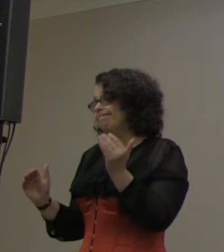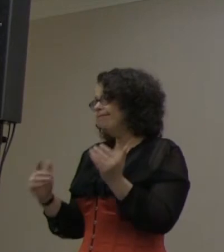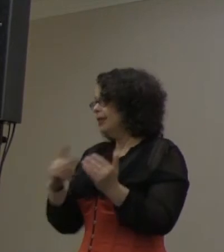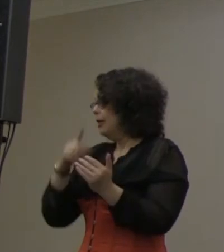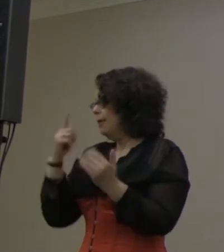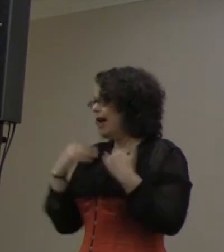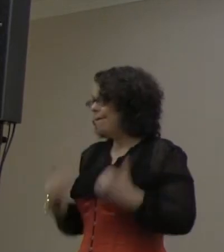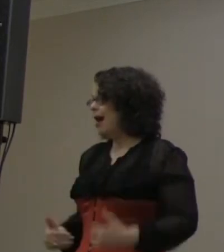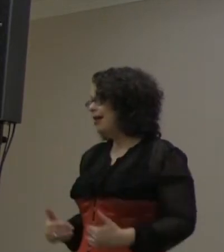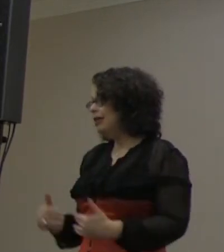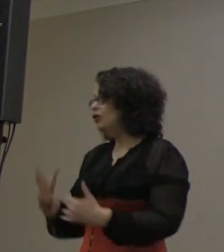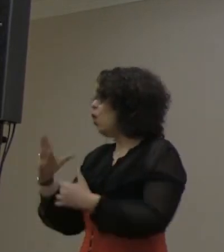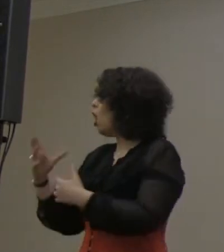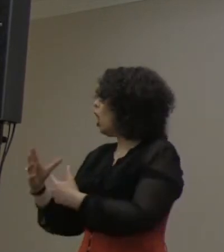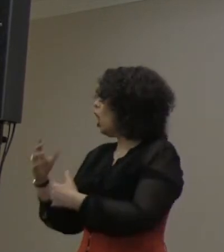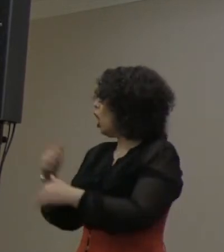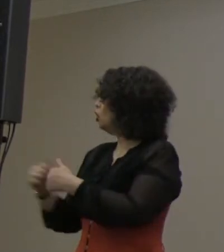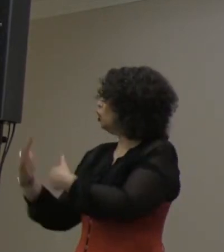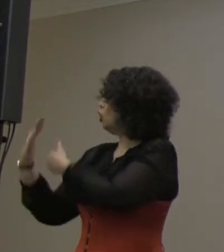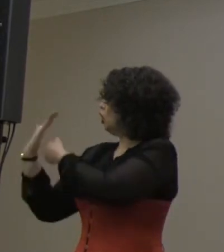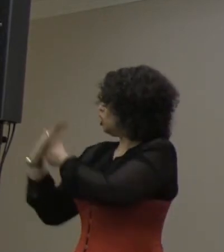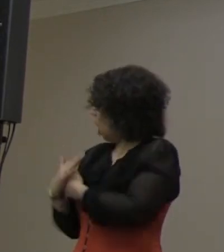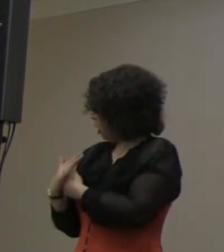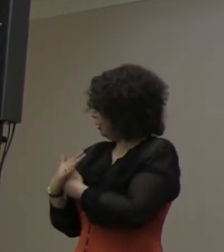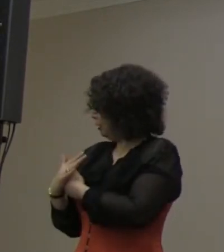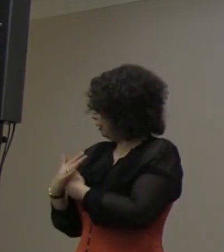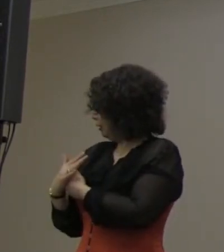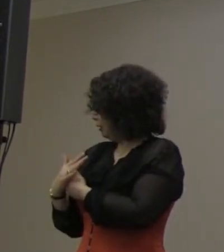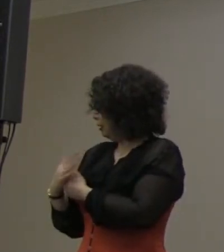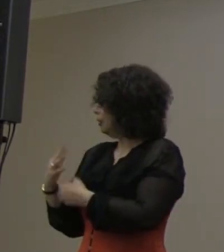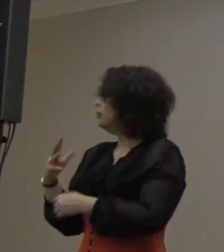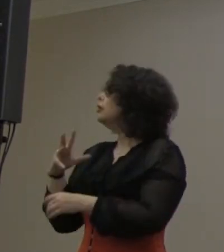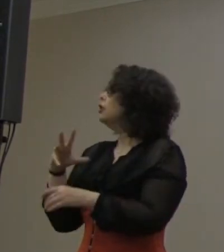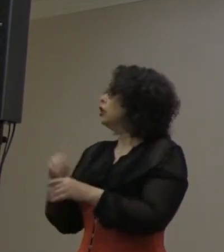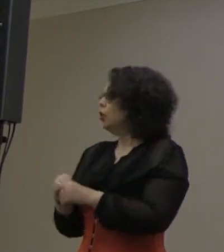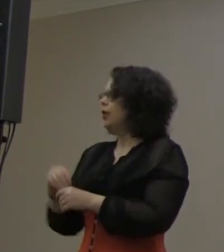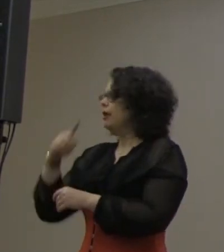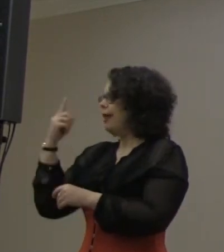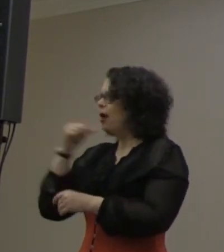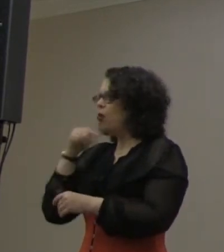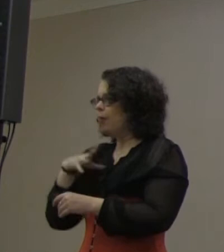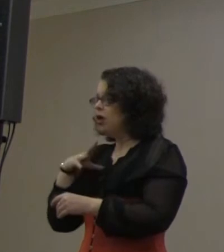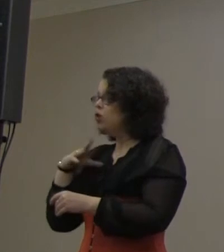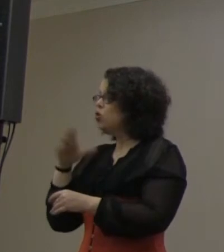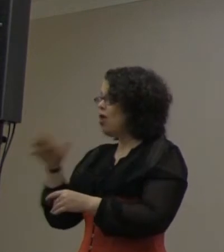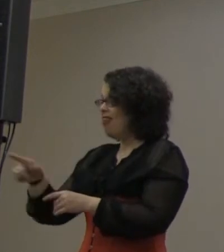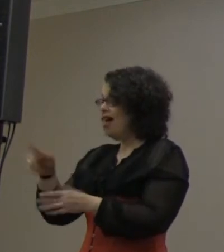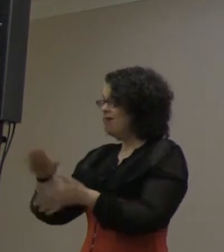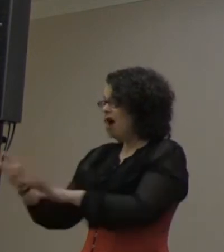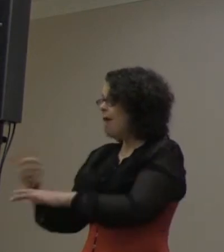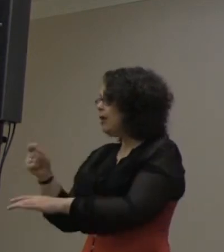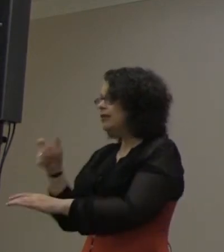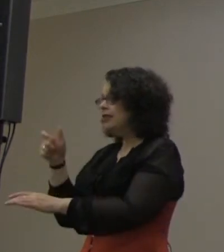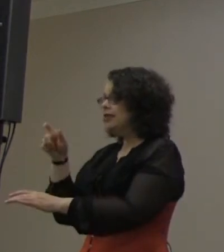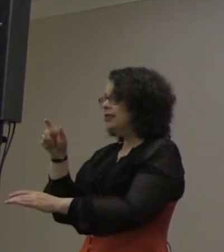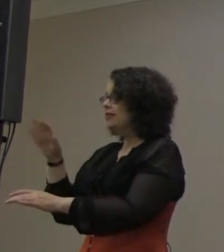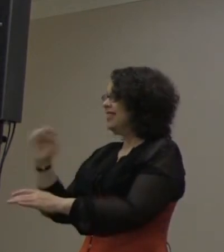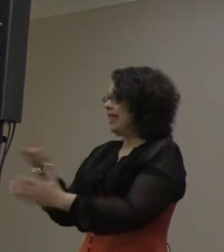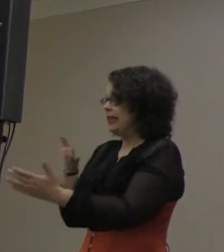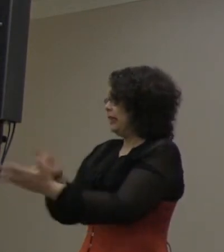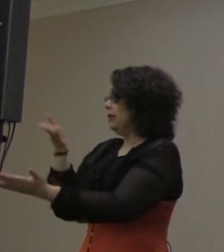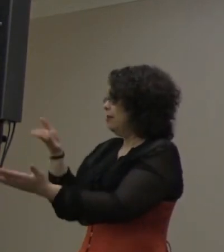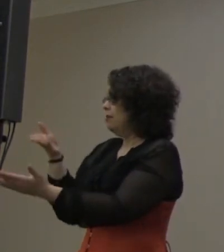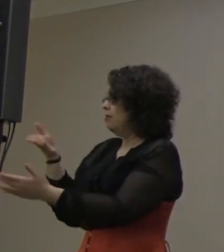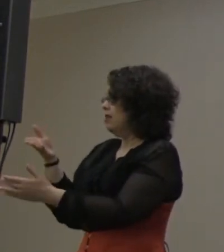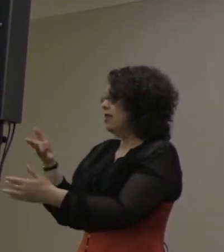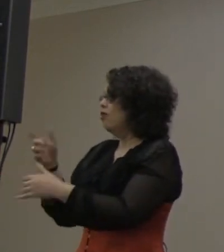bodies are under assault, including the bodies of Black women whose deaths because of sexism often go